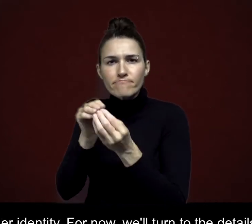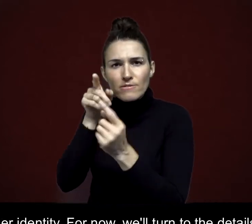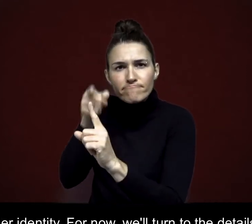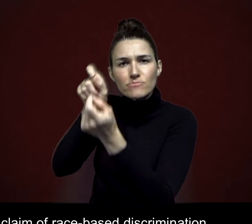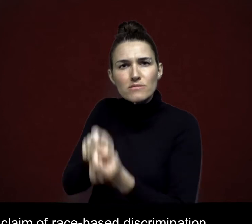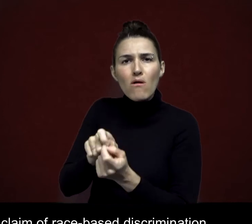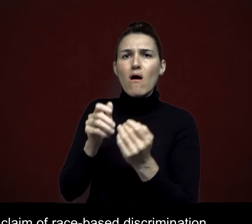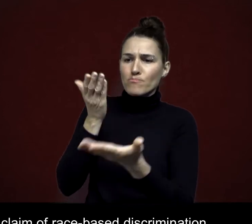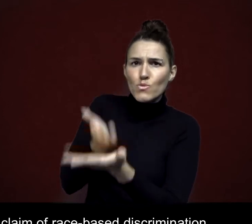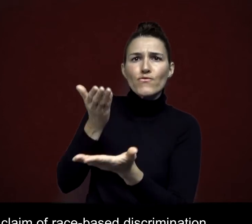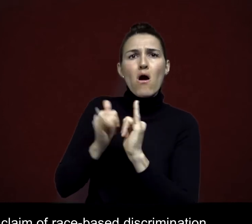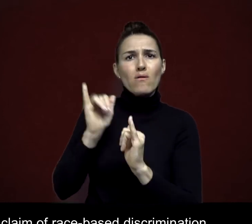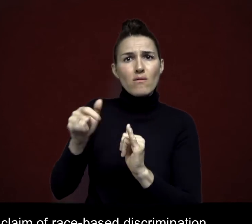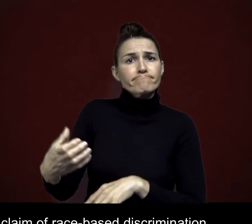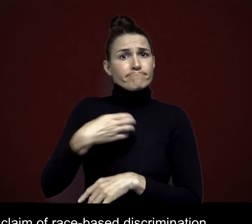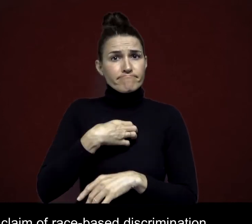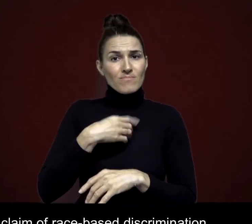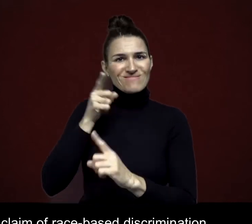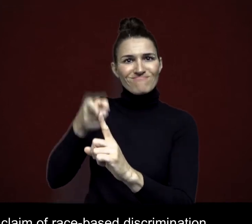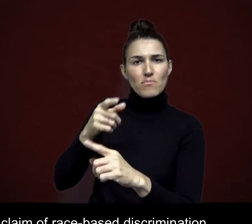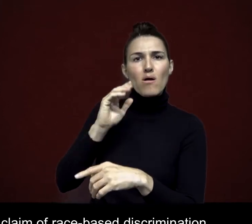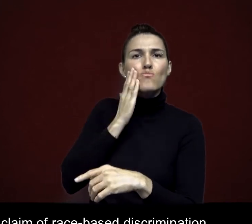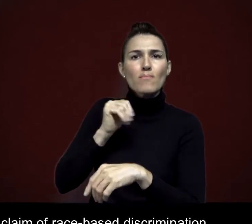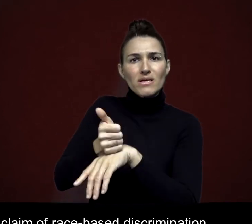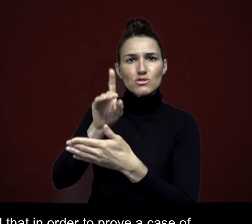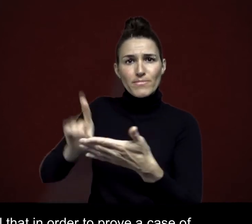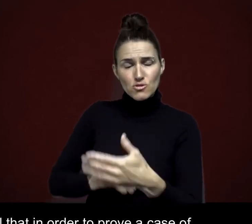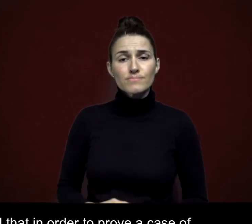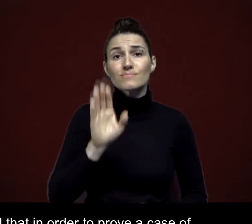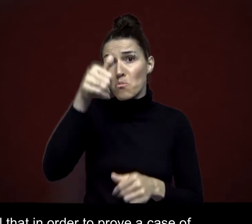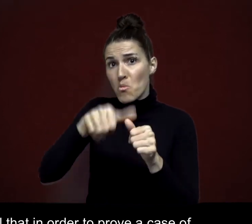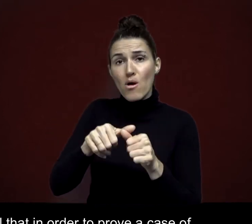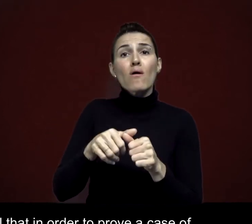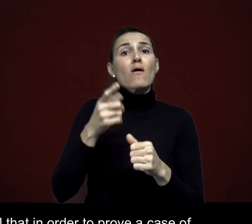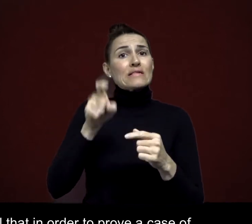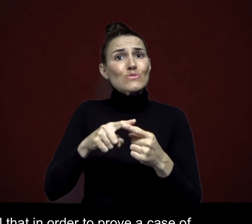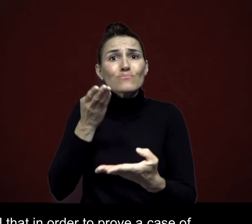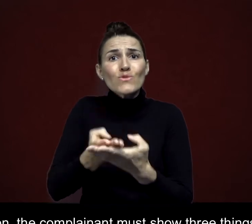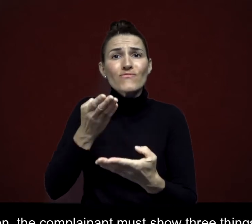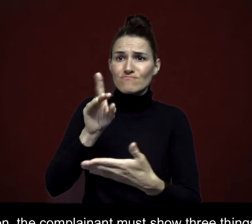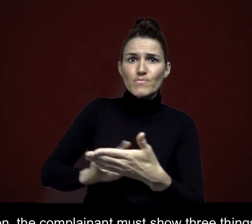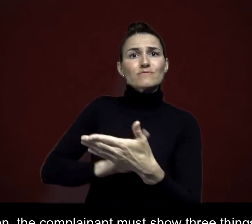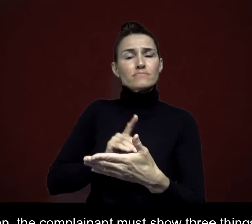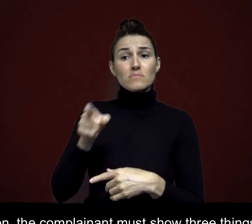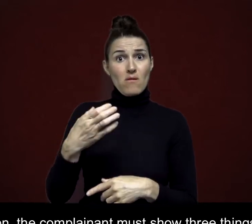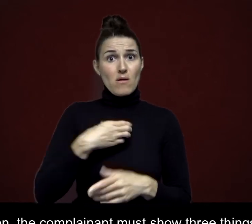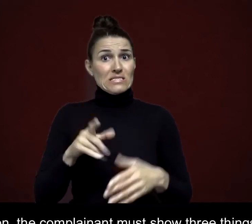details of proving a claim of race based discrimination. Recall that in order to prove a case of discrimination, the complainant must